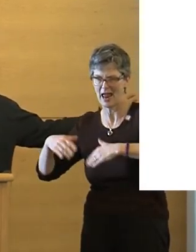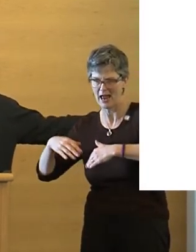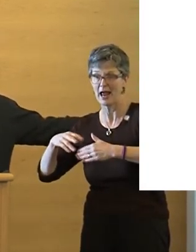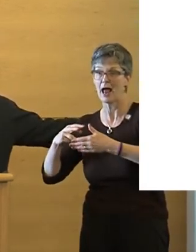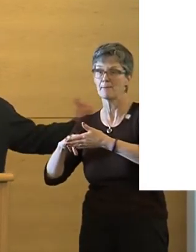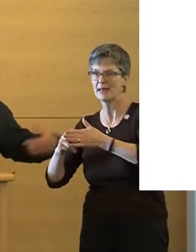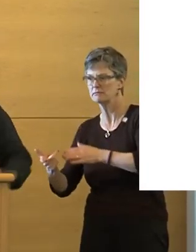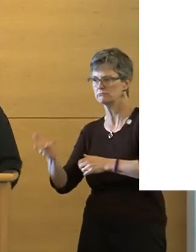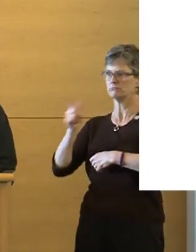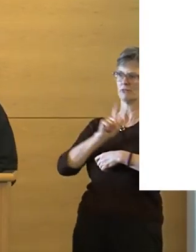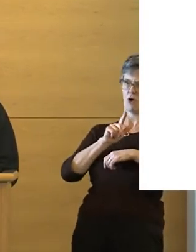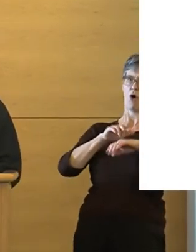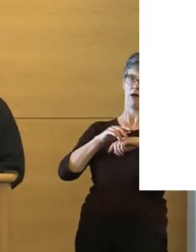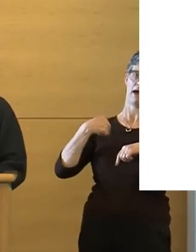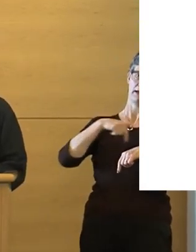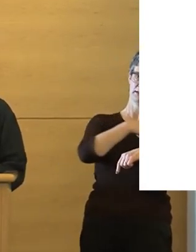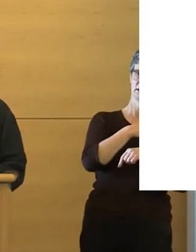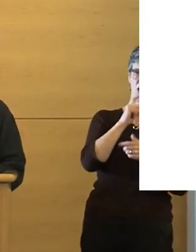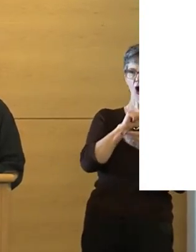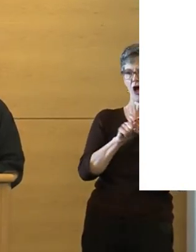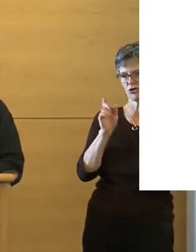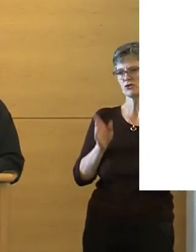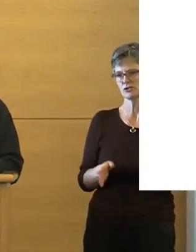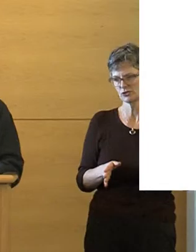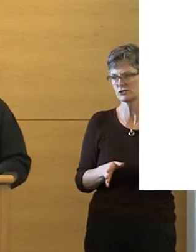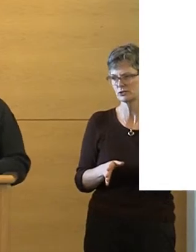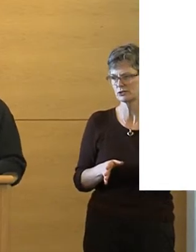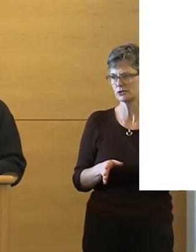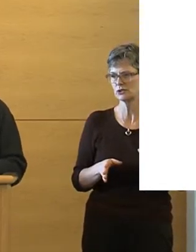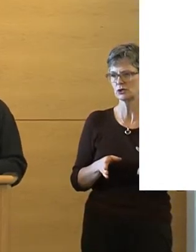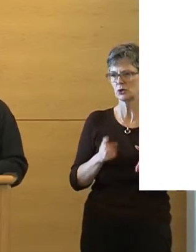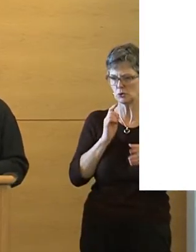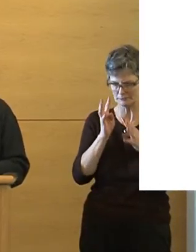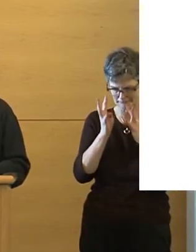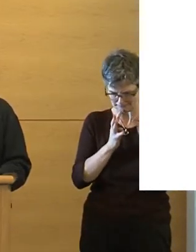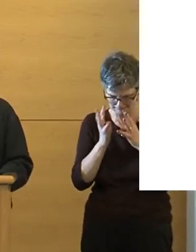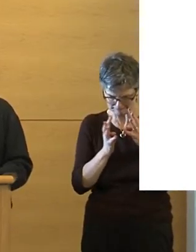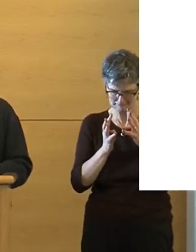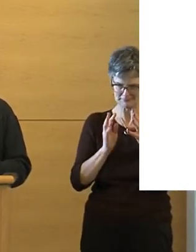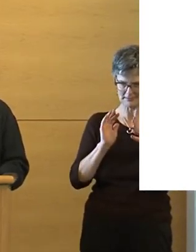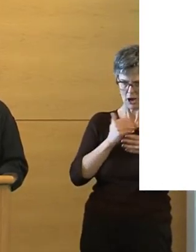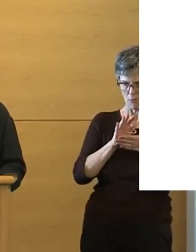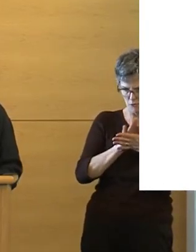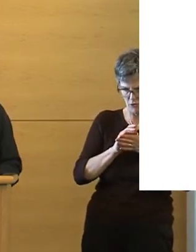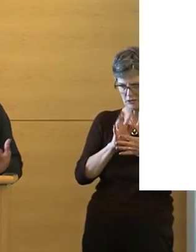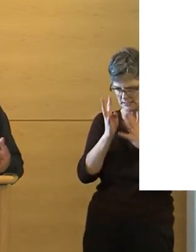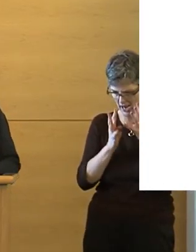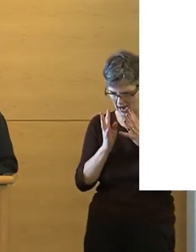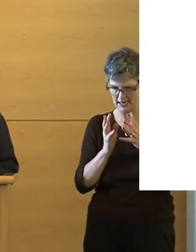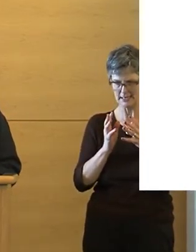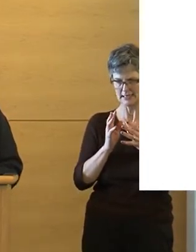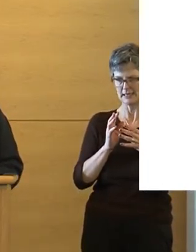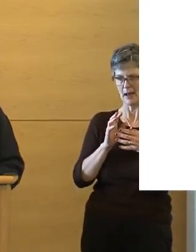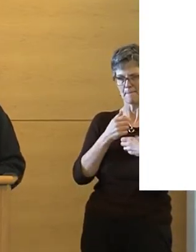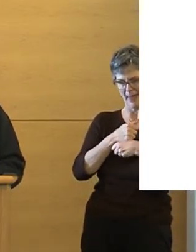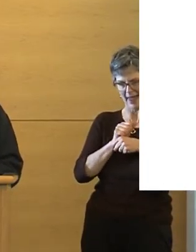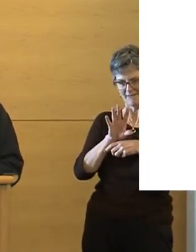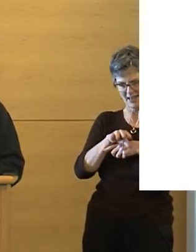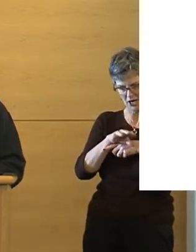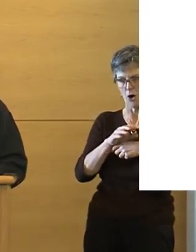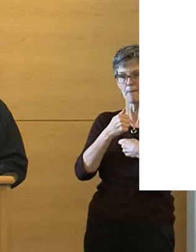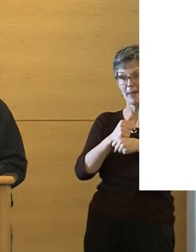video captioned? Well, tools might be able to do it for us. YouTube is trying, but they're not there